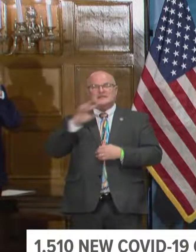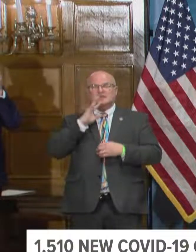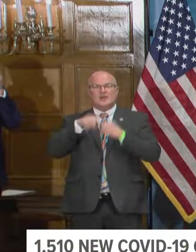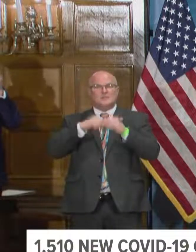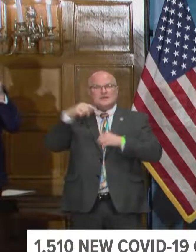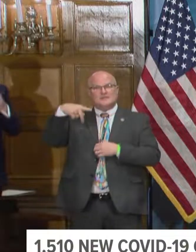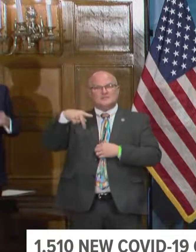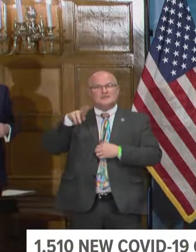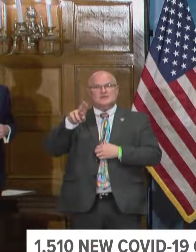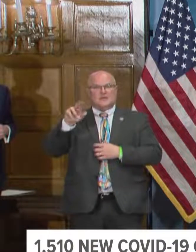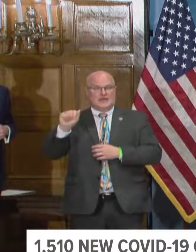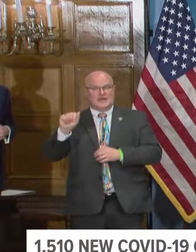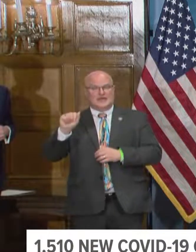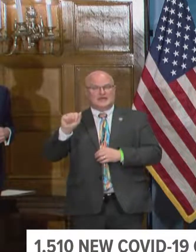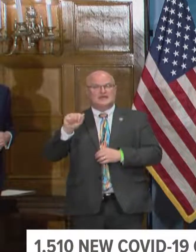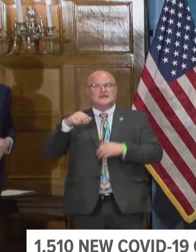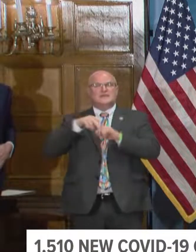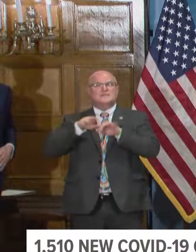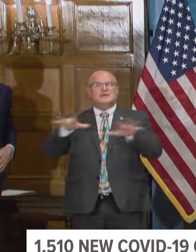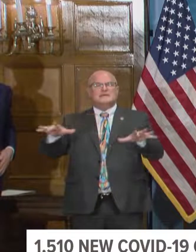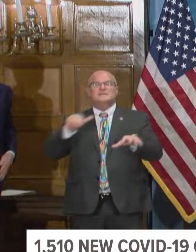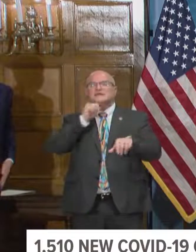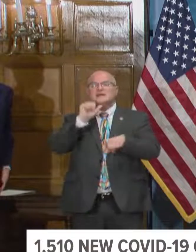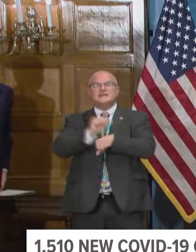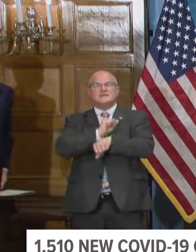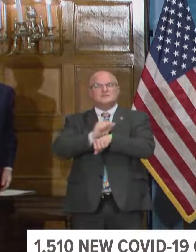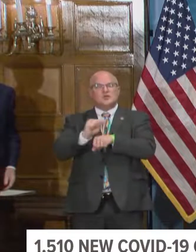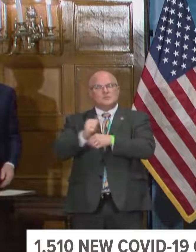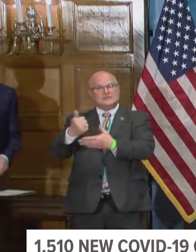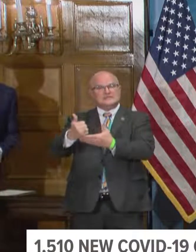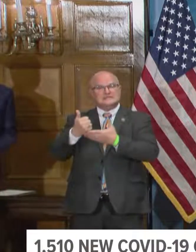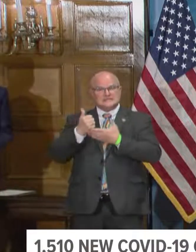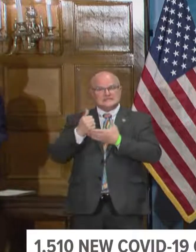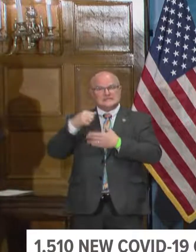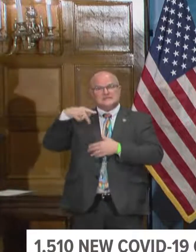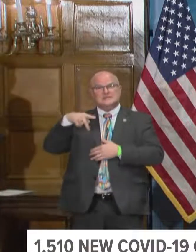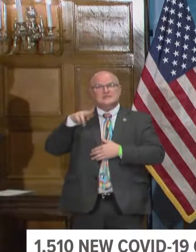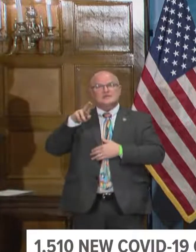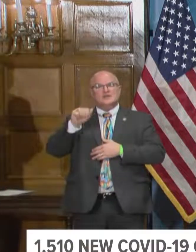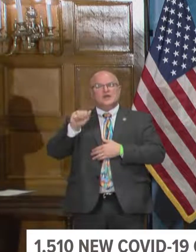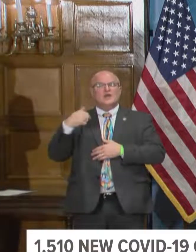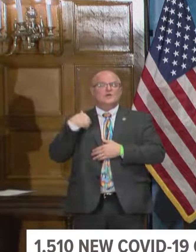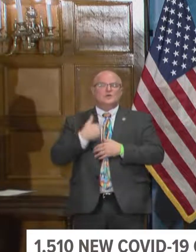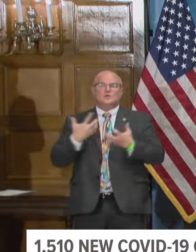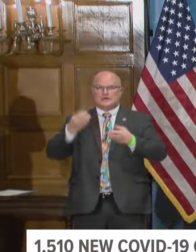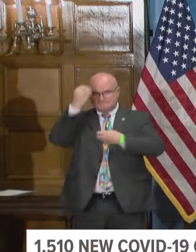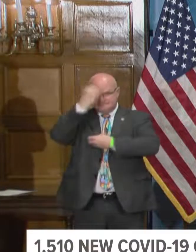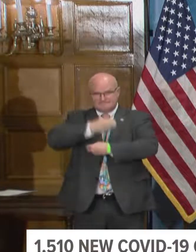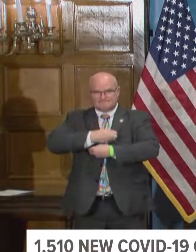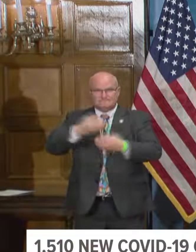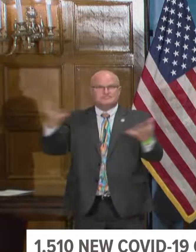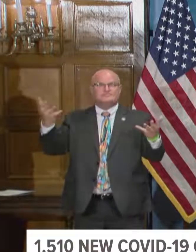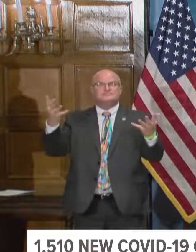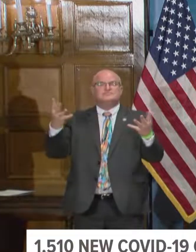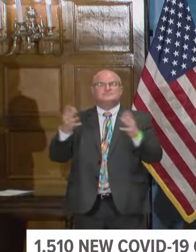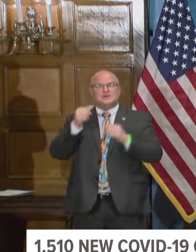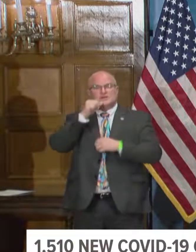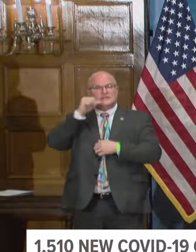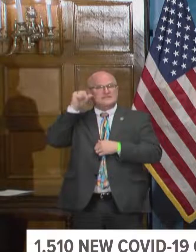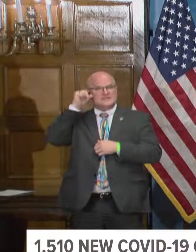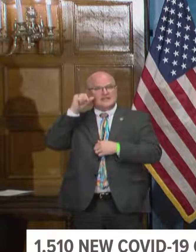the Pandemic Unemployment Assistance. It's really helpful for us to get as much factual information out as we can, so really appreciate the coverage we had, and